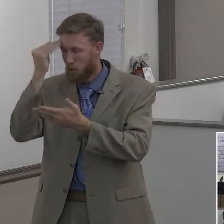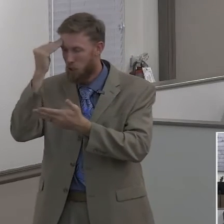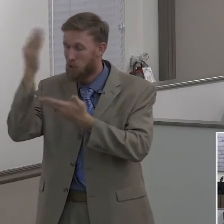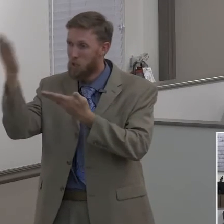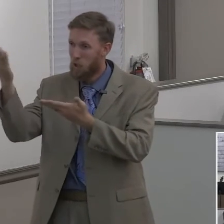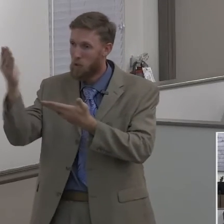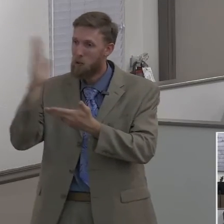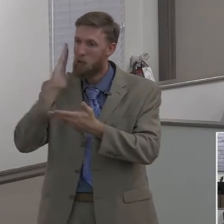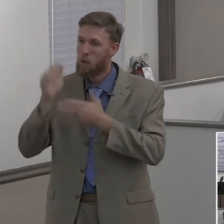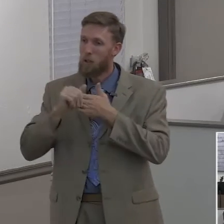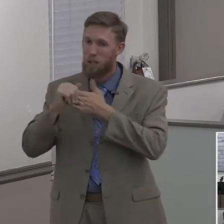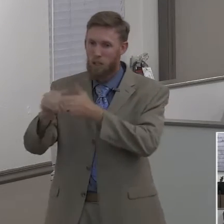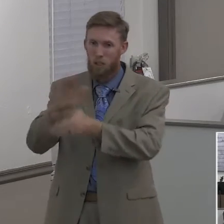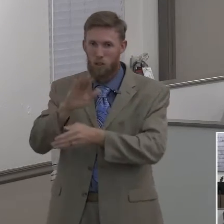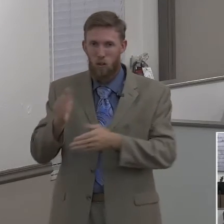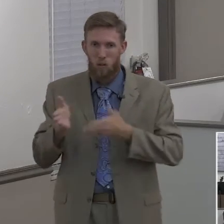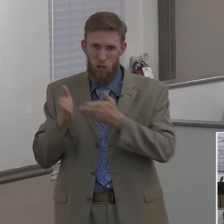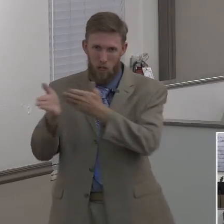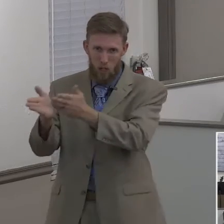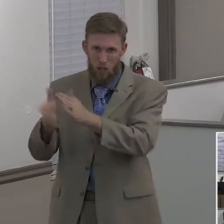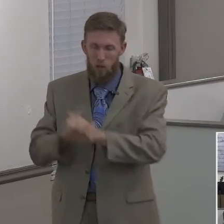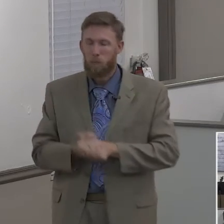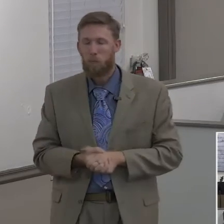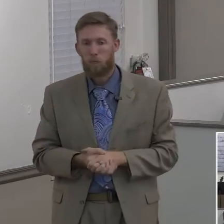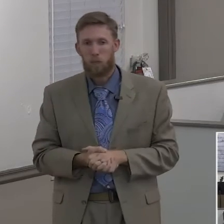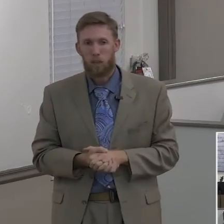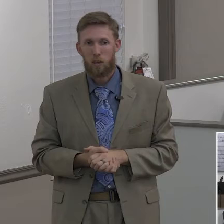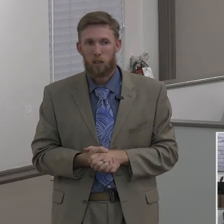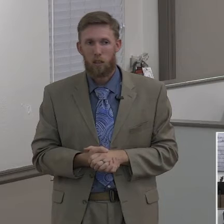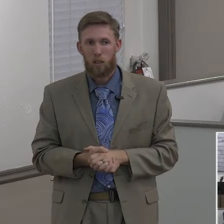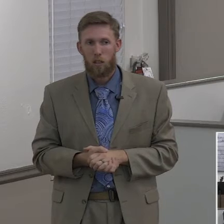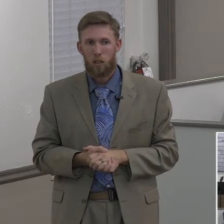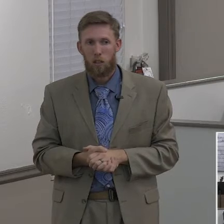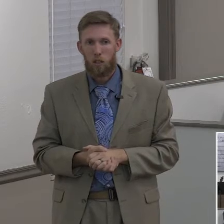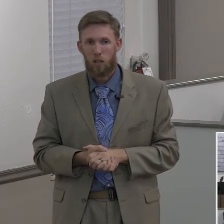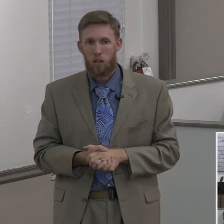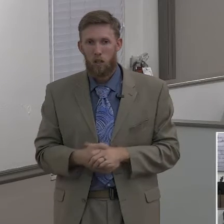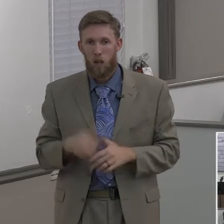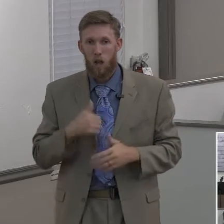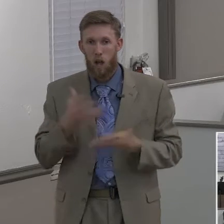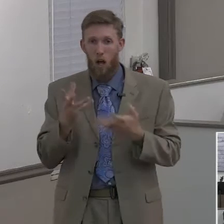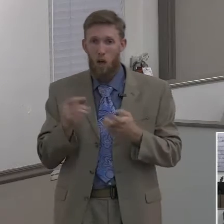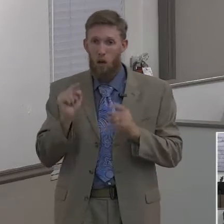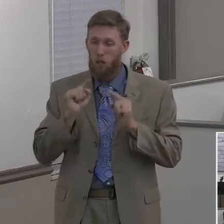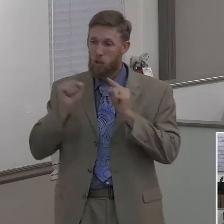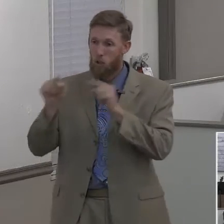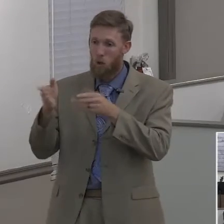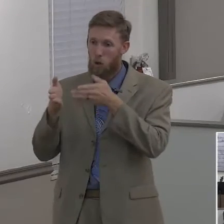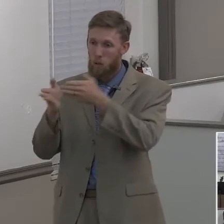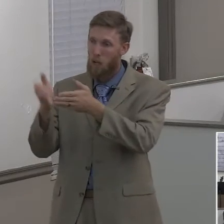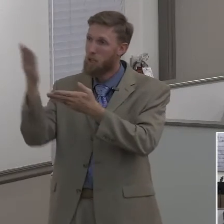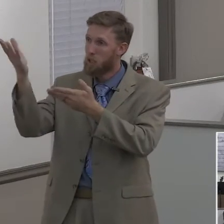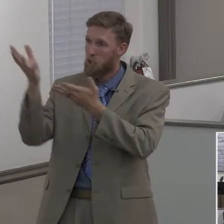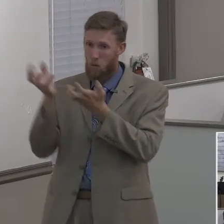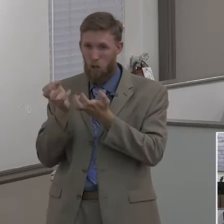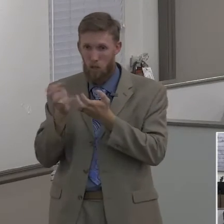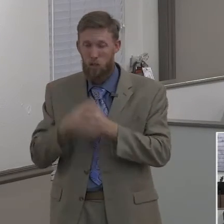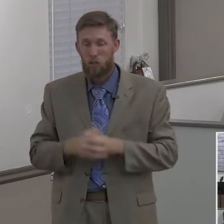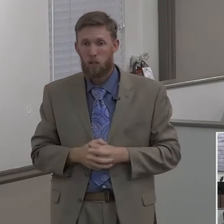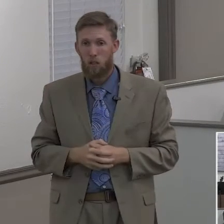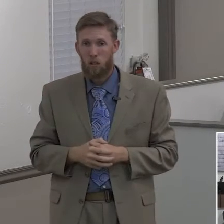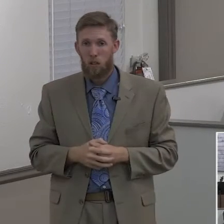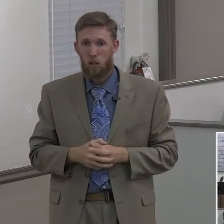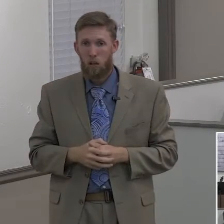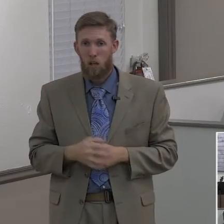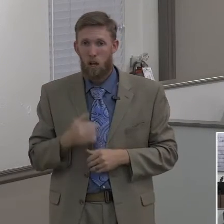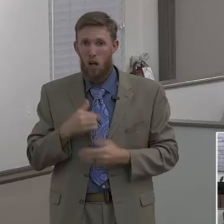Him and He shall direct thy paths. Because there's a lot of paths out there you can go down. I want to go down the one God wants me to go down. And I